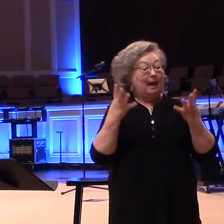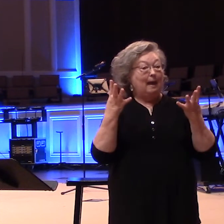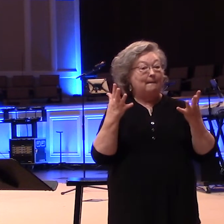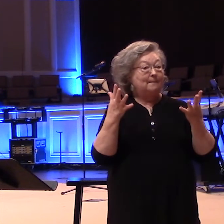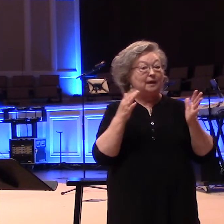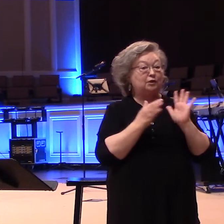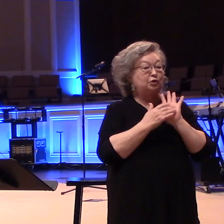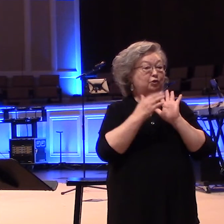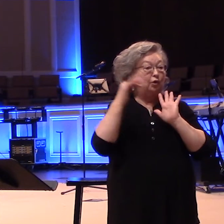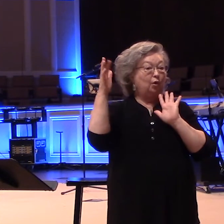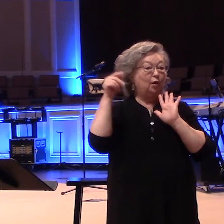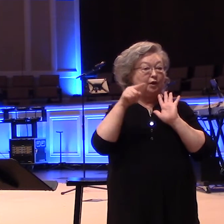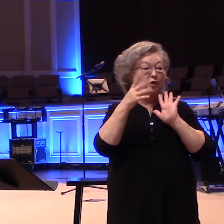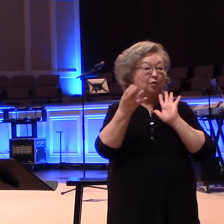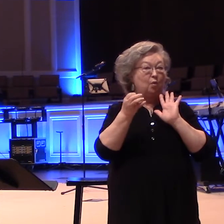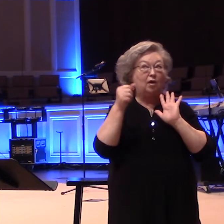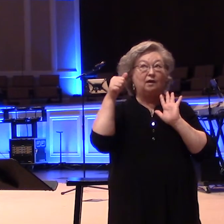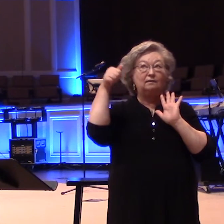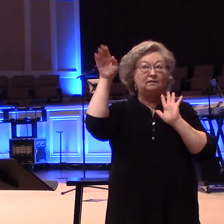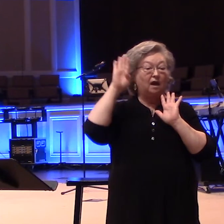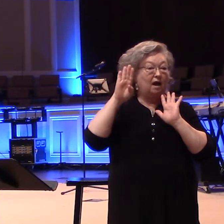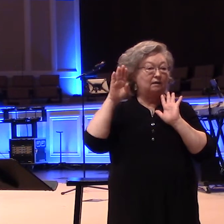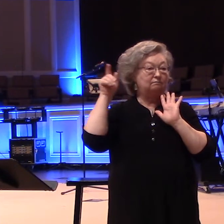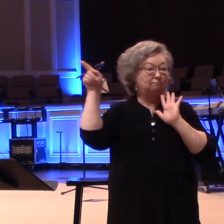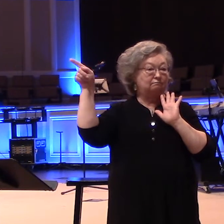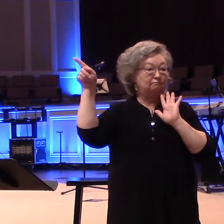All of it. Thank you, brother. All of it.